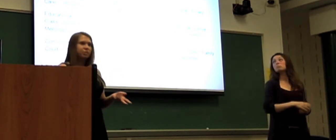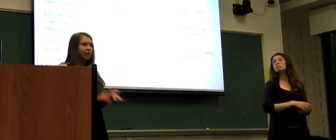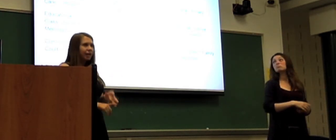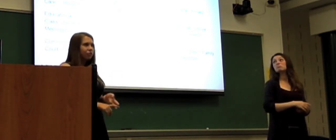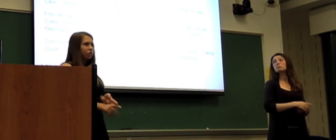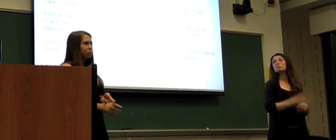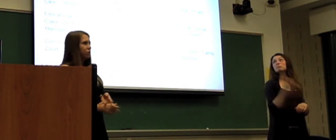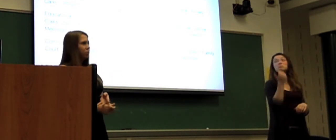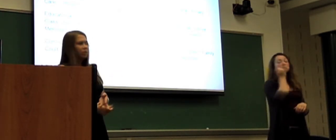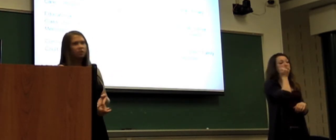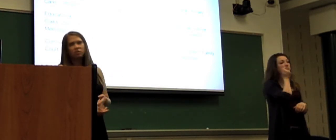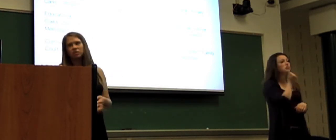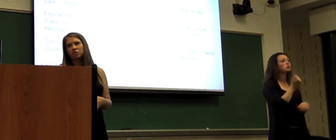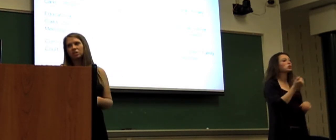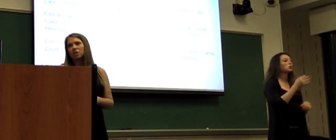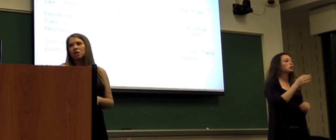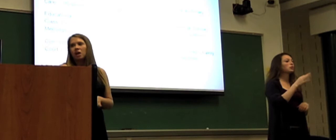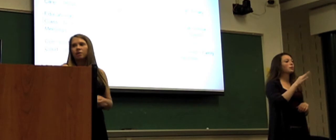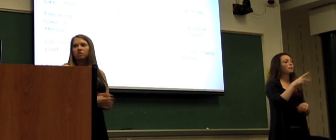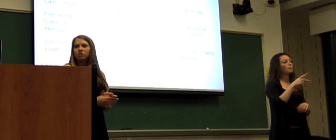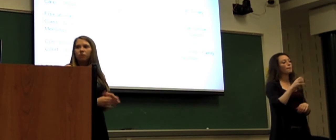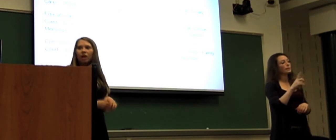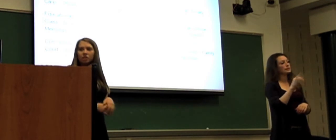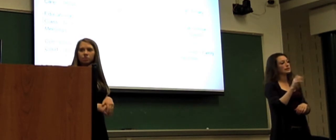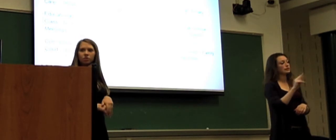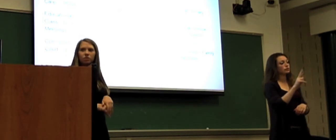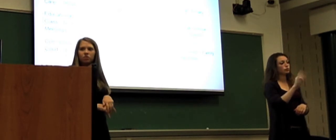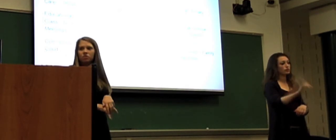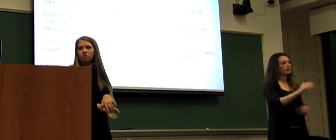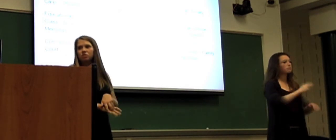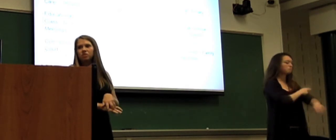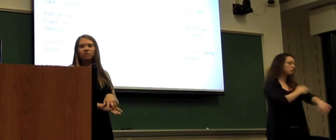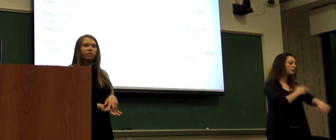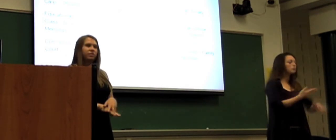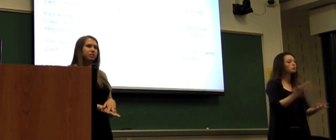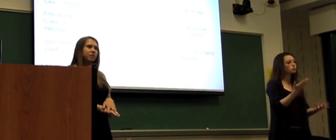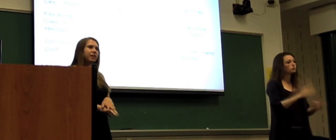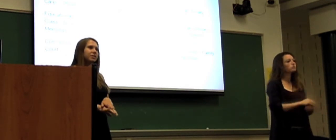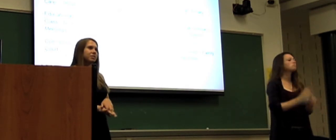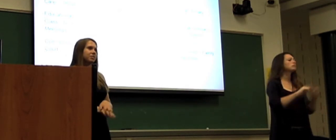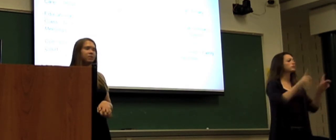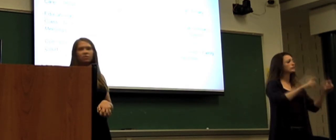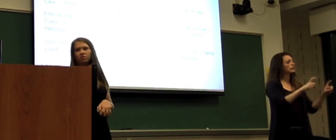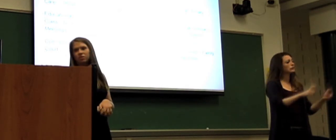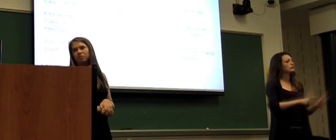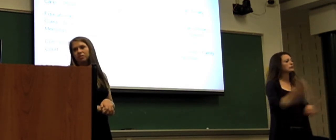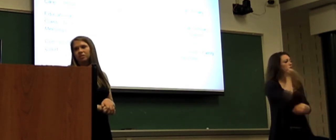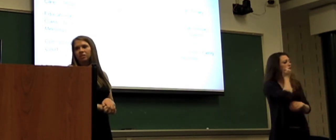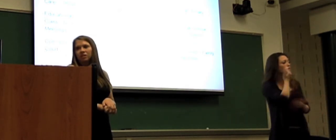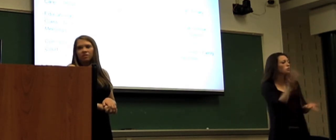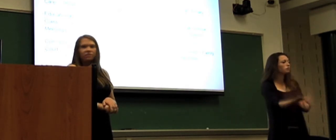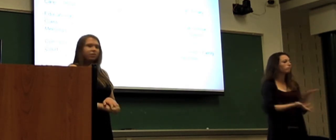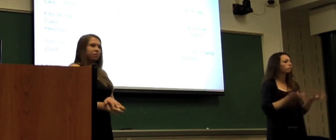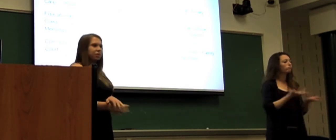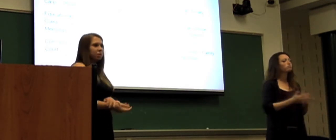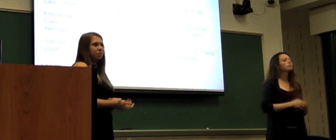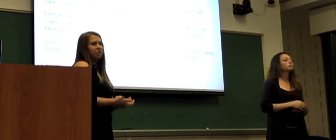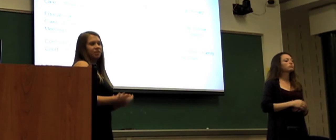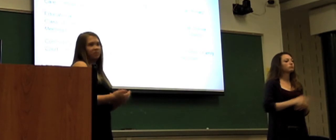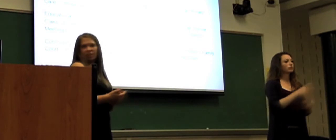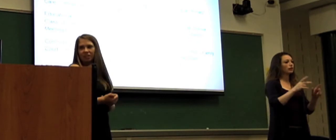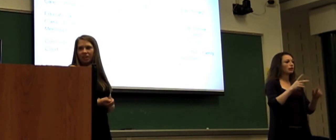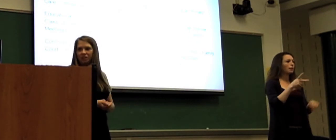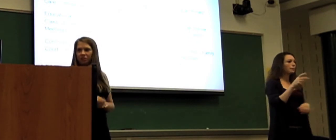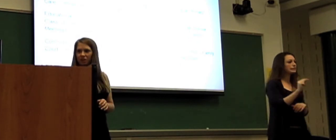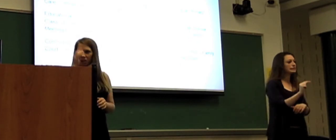some podiatry appointments. I went to a few hospitals for different tests and dental and physical therapy